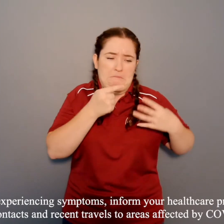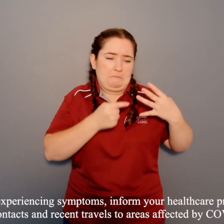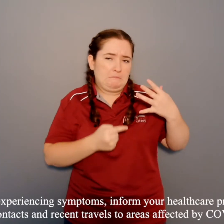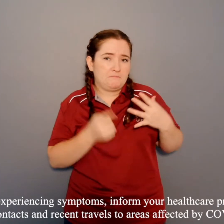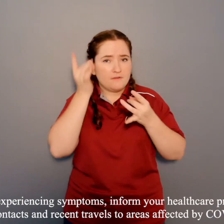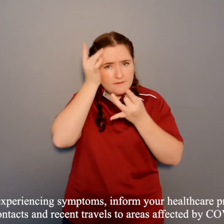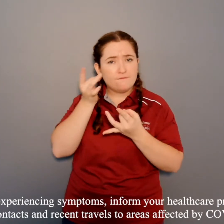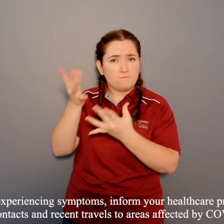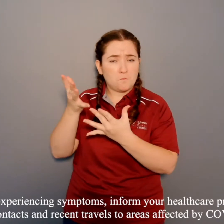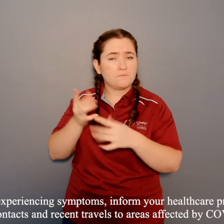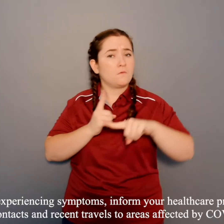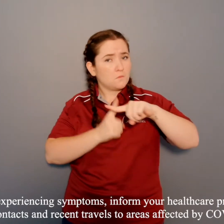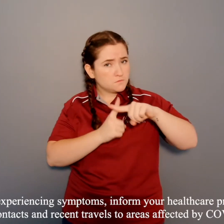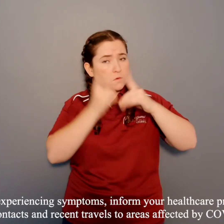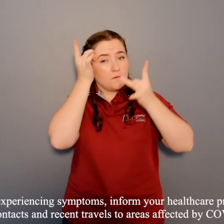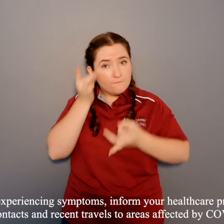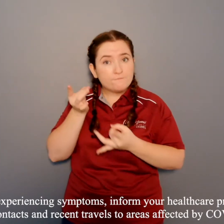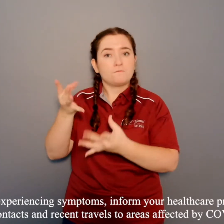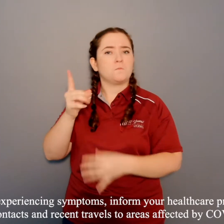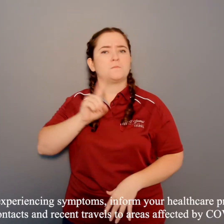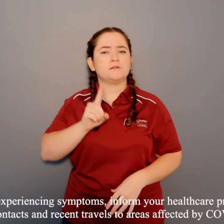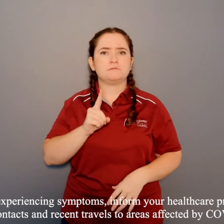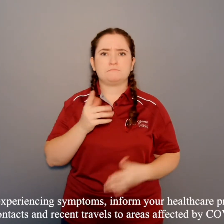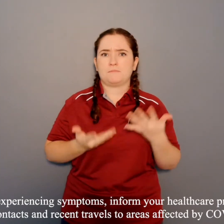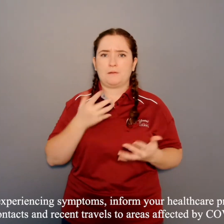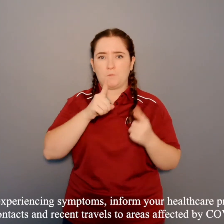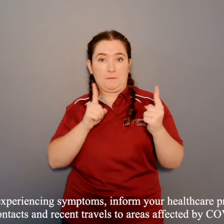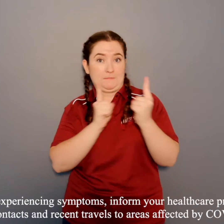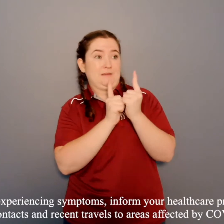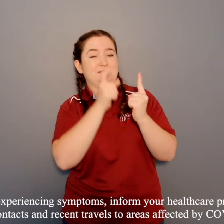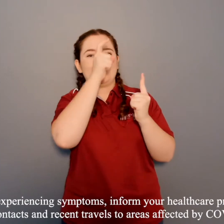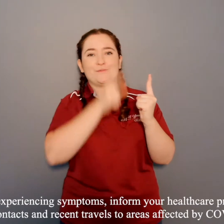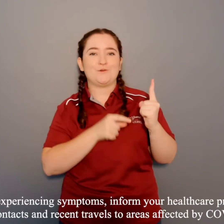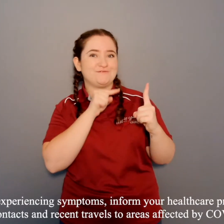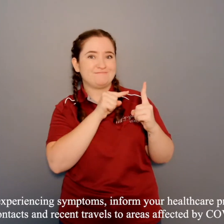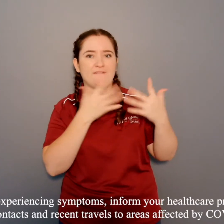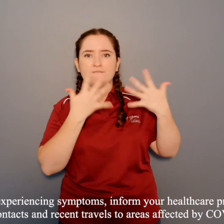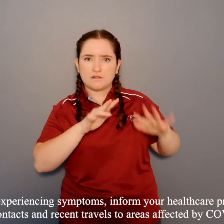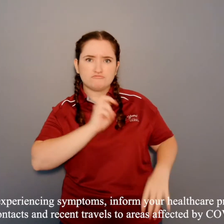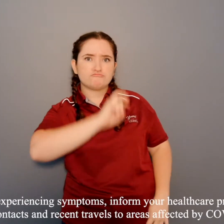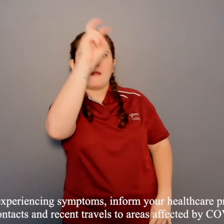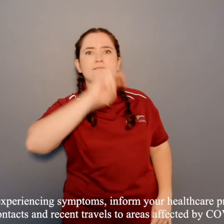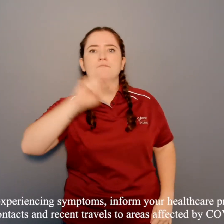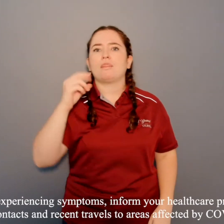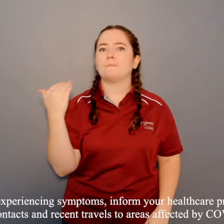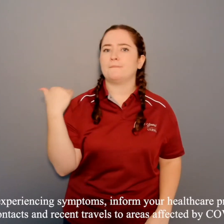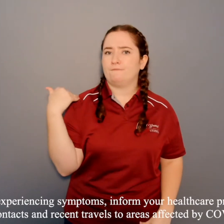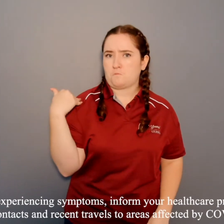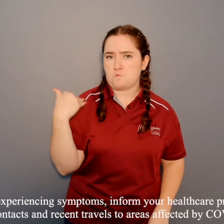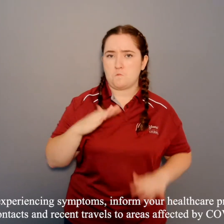coughing, chest pains, inform them because that's very important. Tell them if you've met someone recently